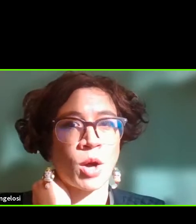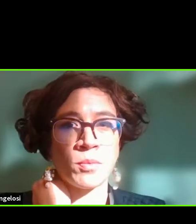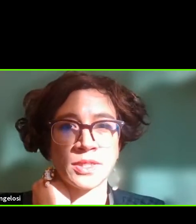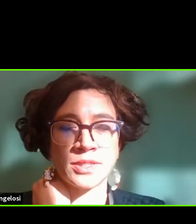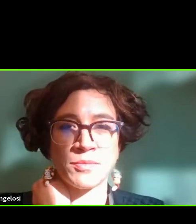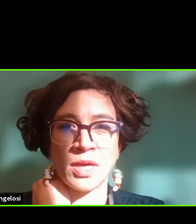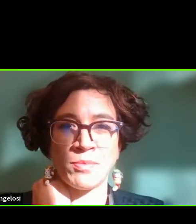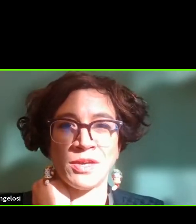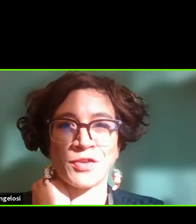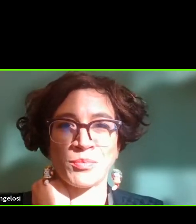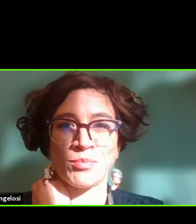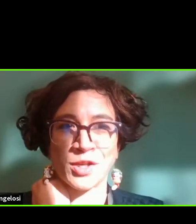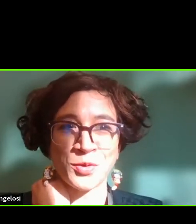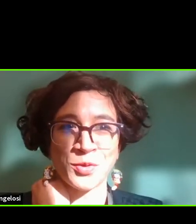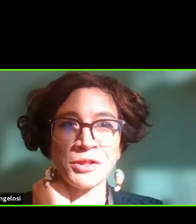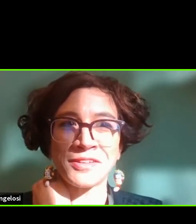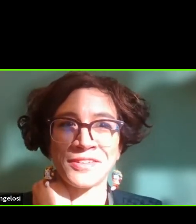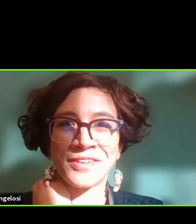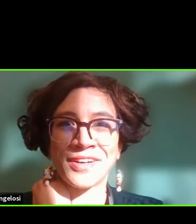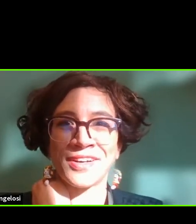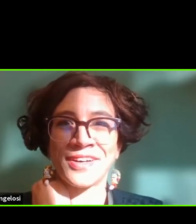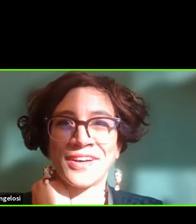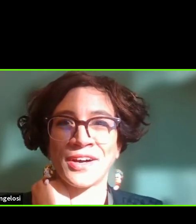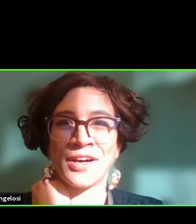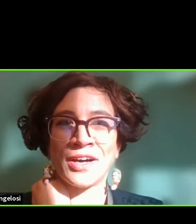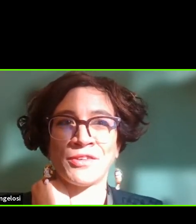further comment, maybe from Mirgul,